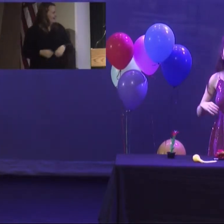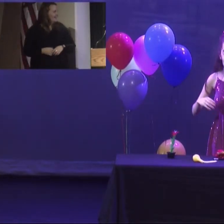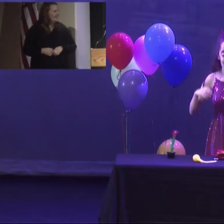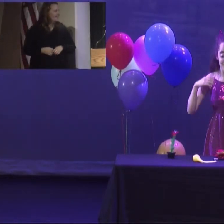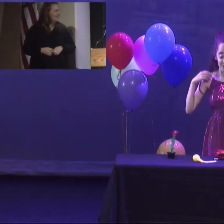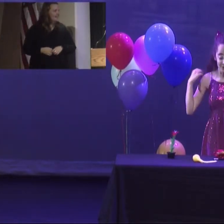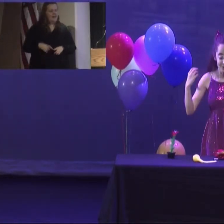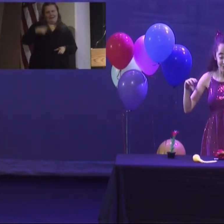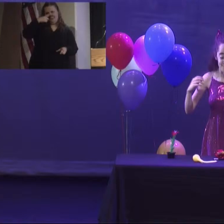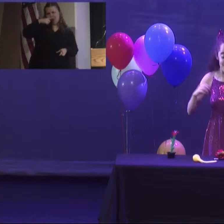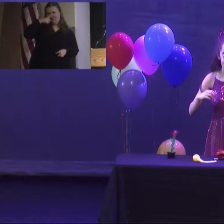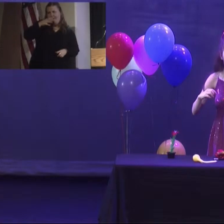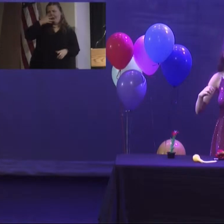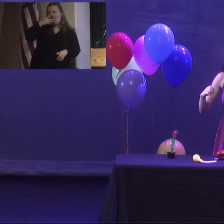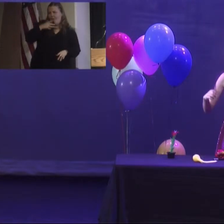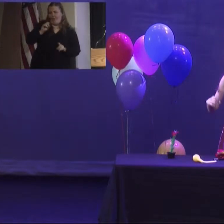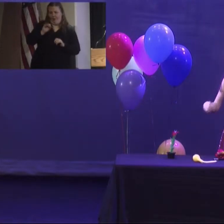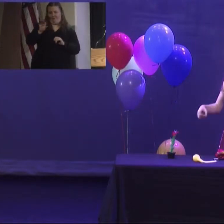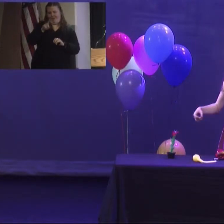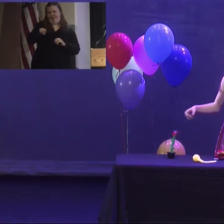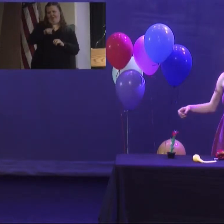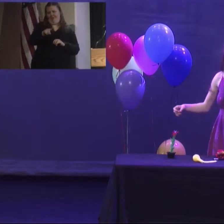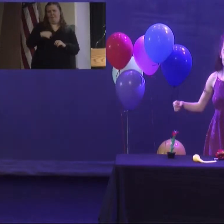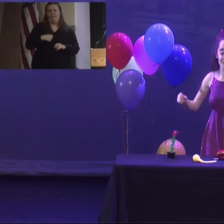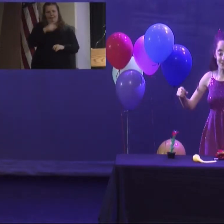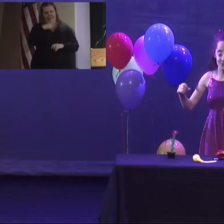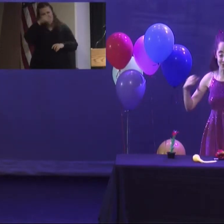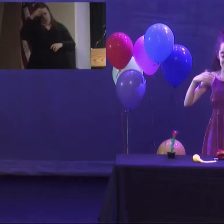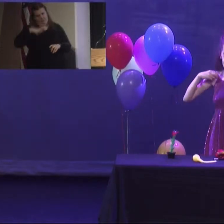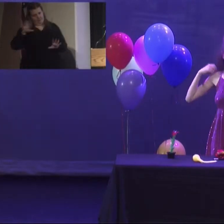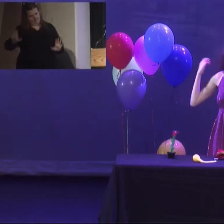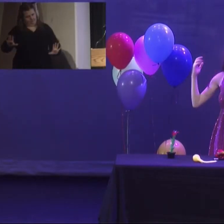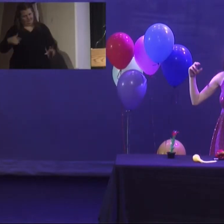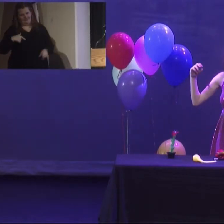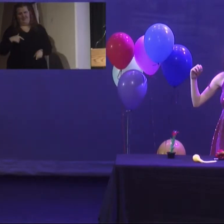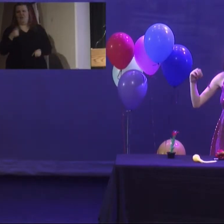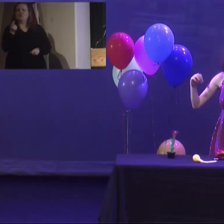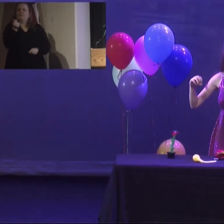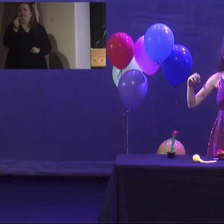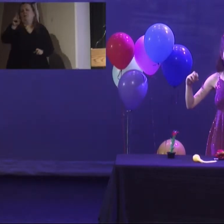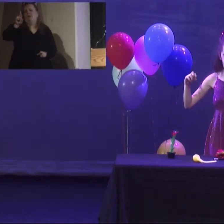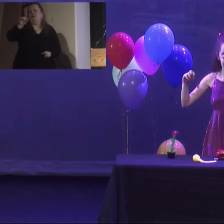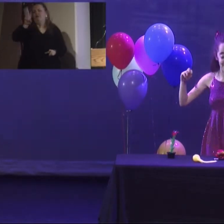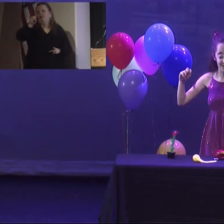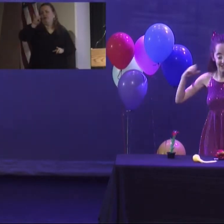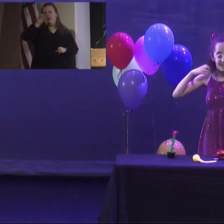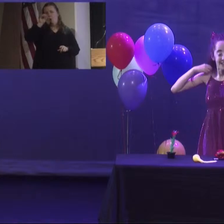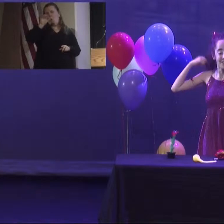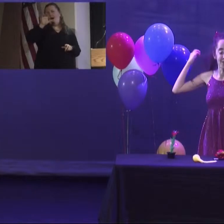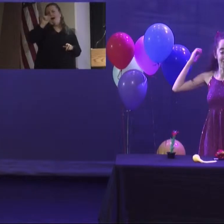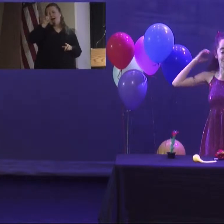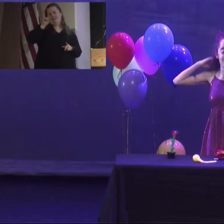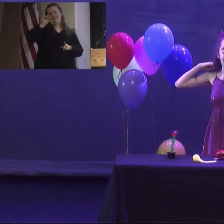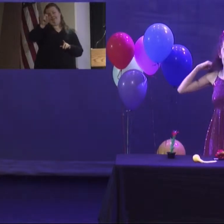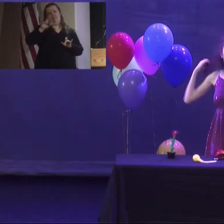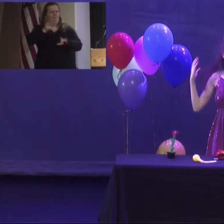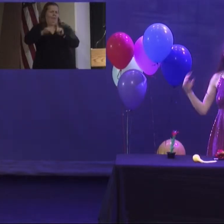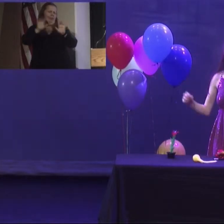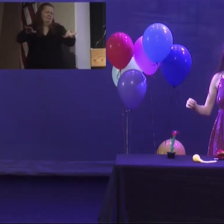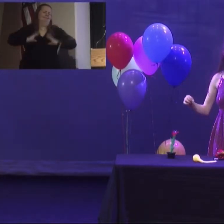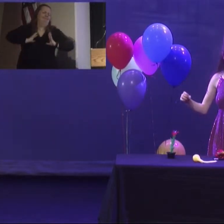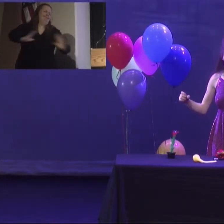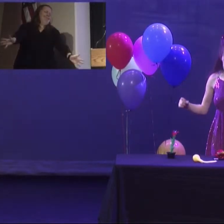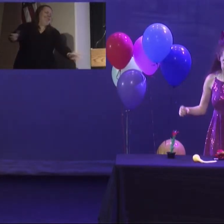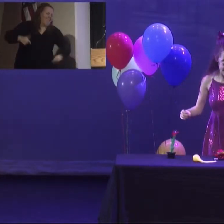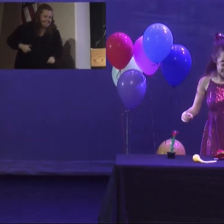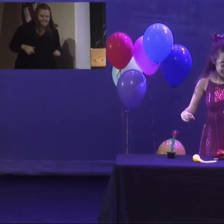And don't mind the color of them, ladies and gentlemen. They are just slightly radioactive, but that's okay. Because a little